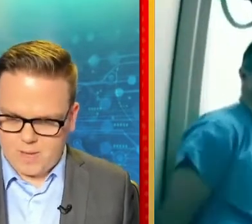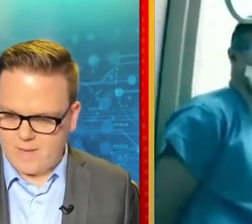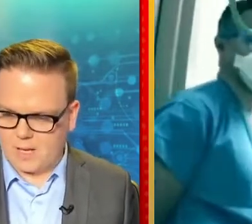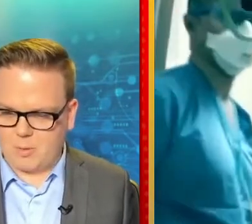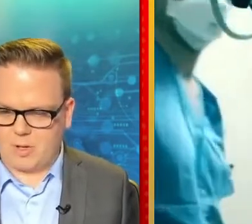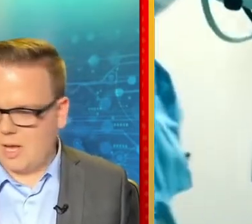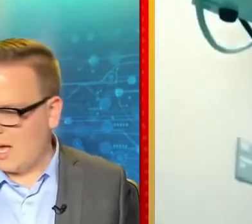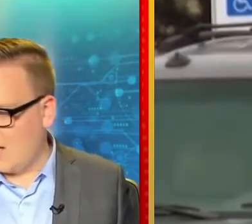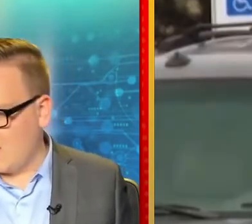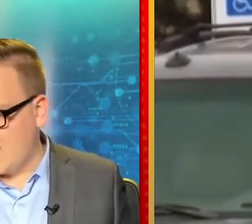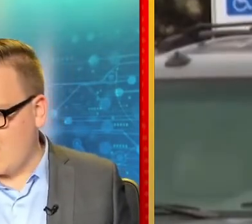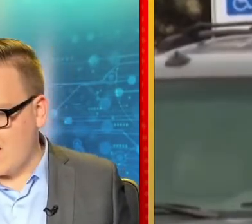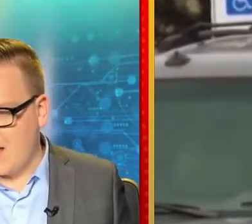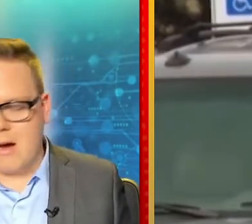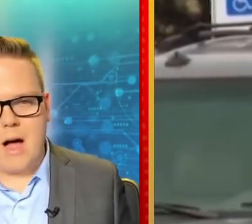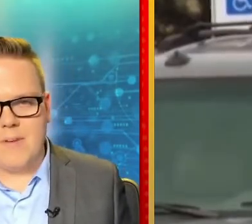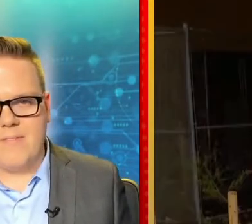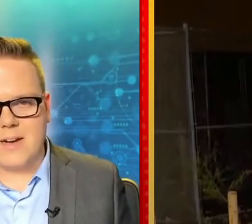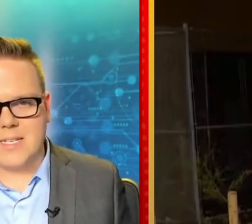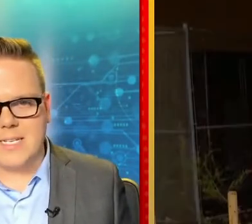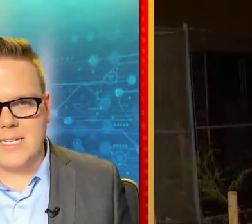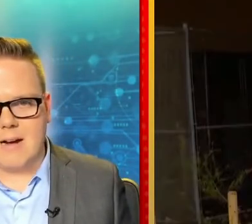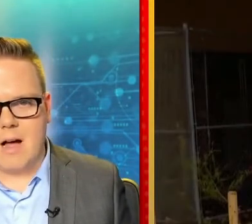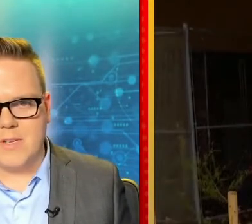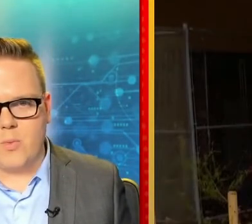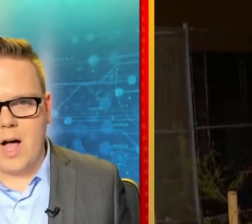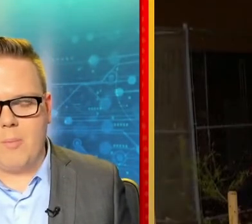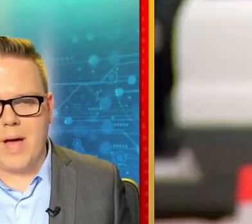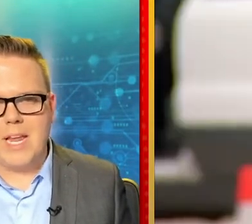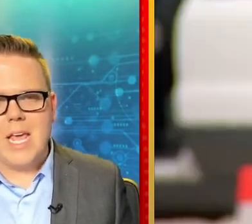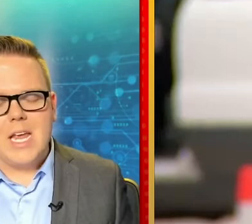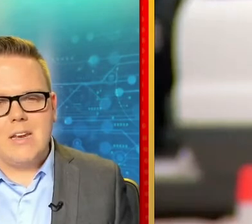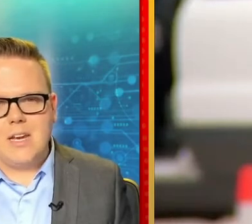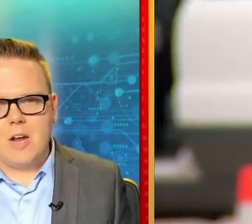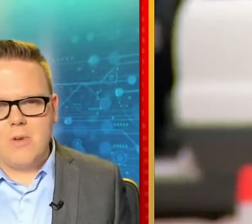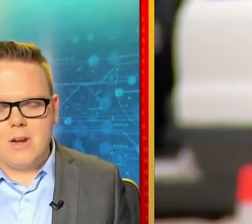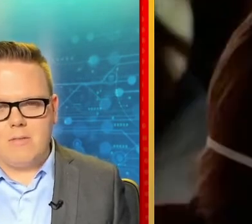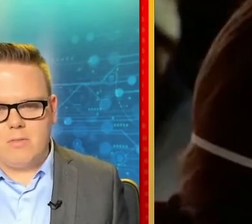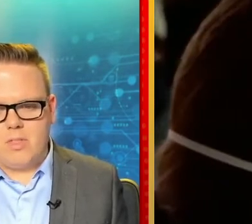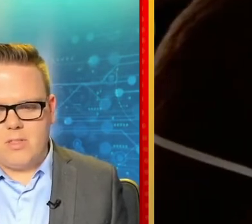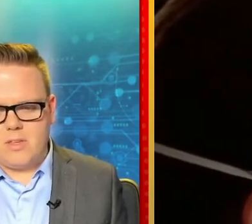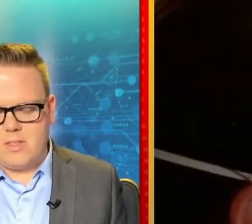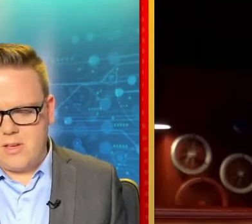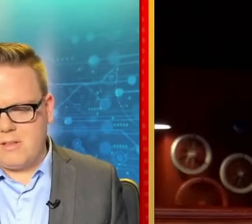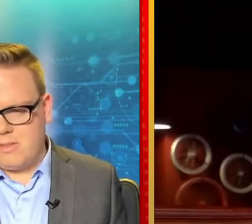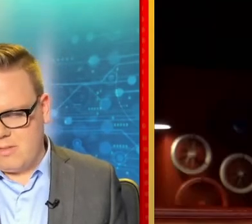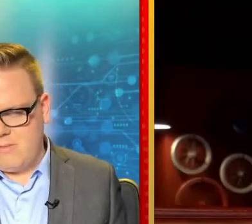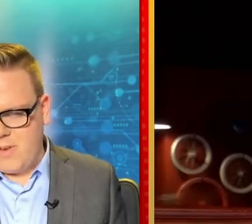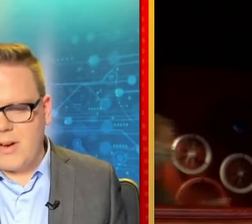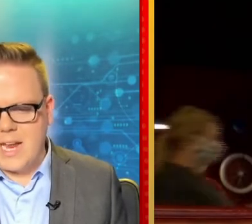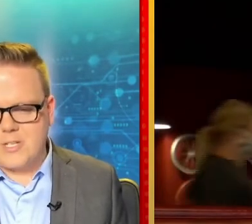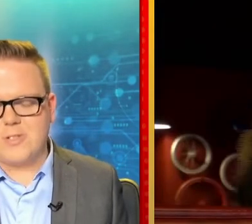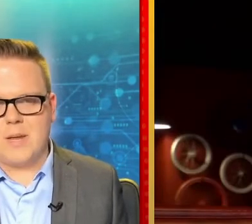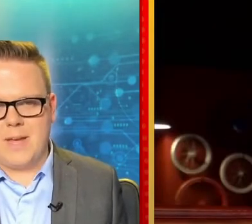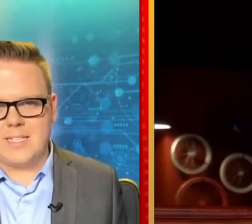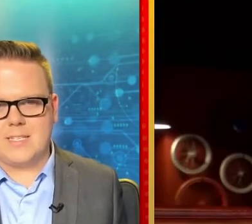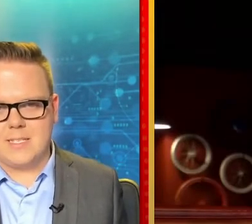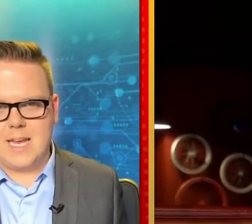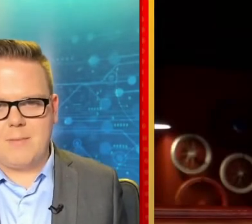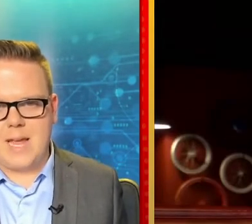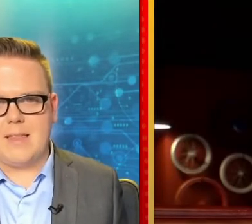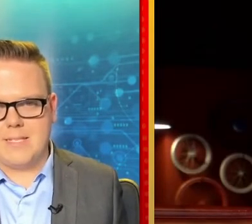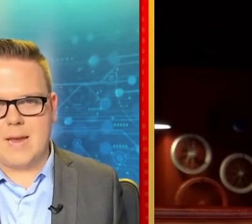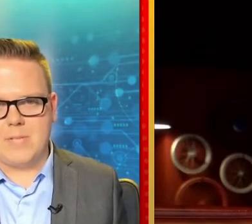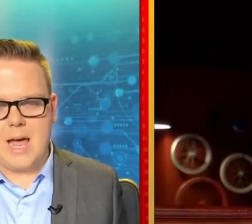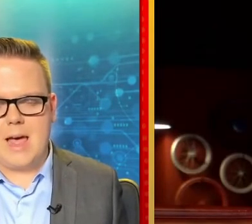that will be available on KARK.com and Fox16.com as well. But you know, the very interesting, because it's the